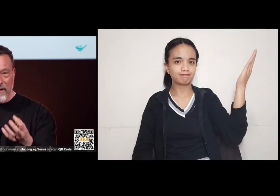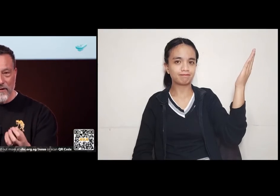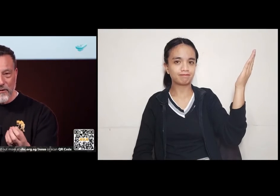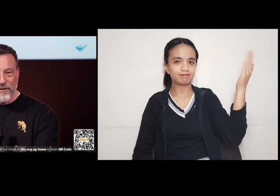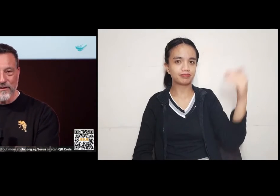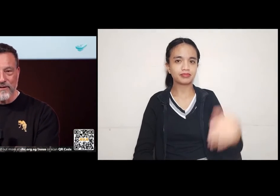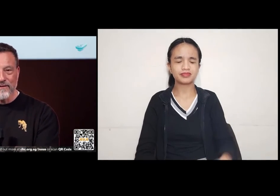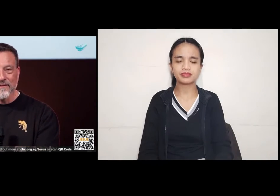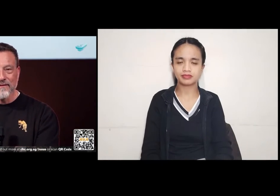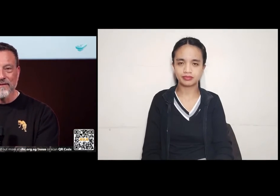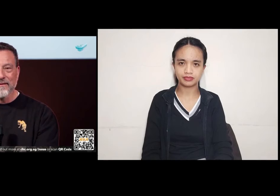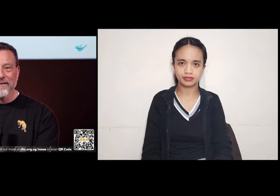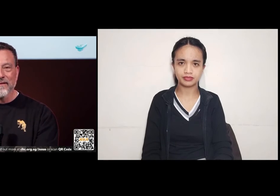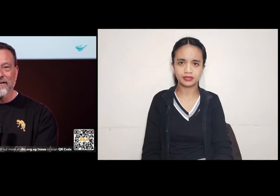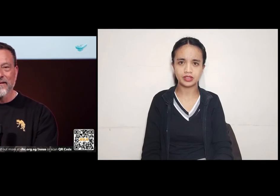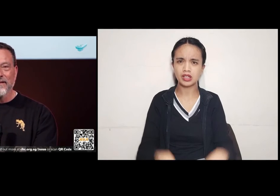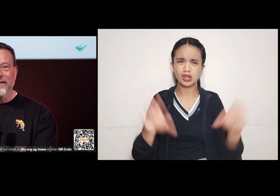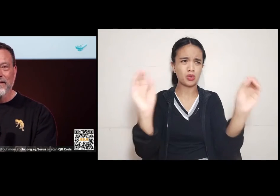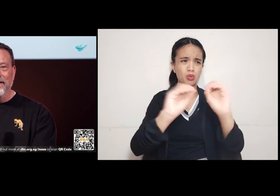Recognize that God is with you.